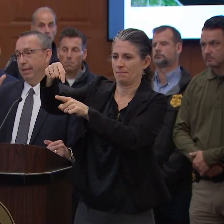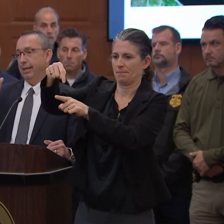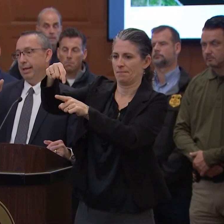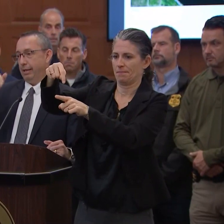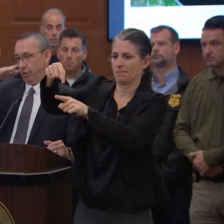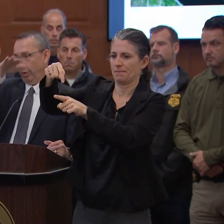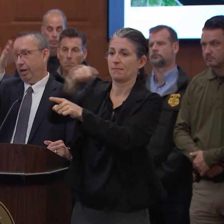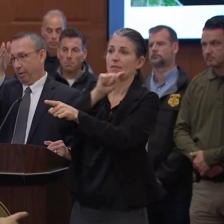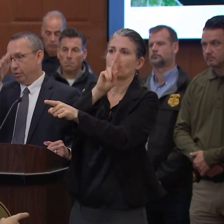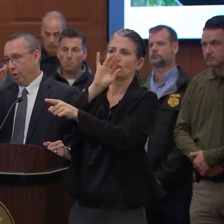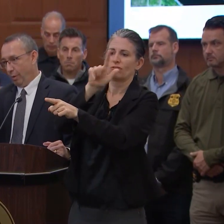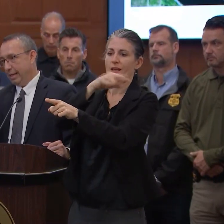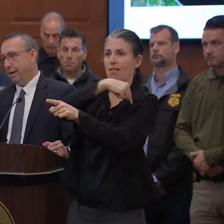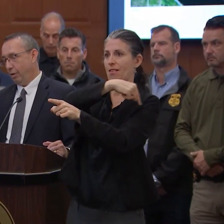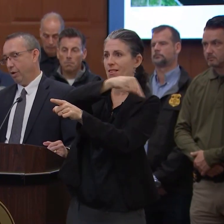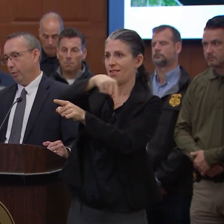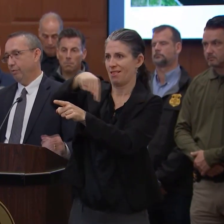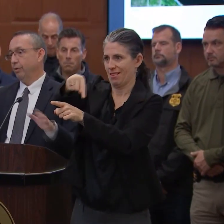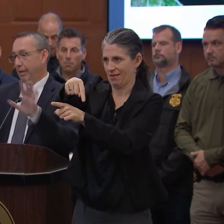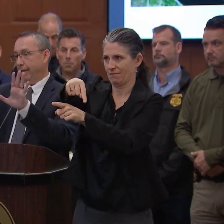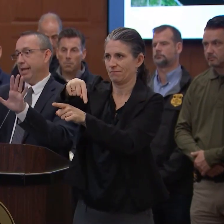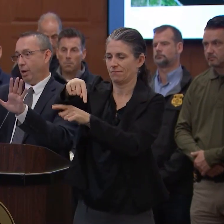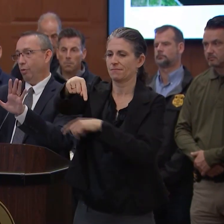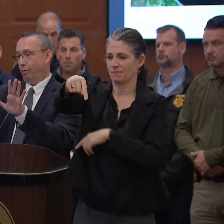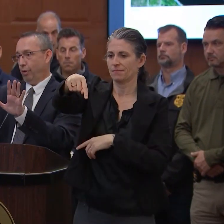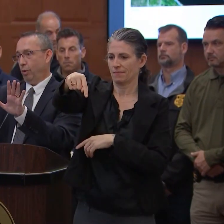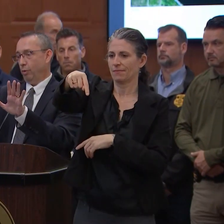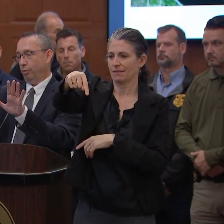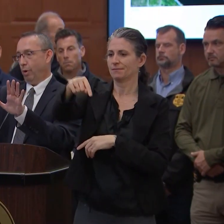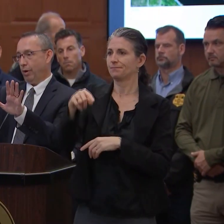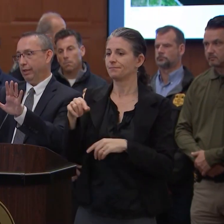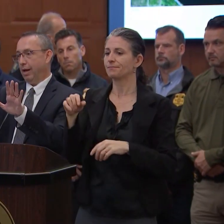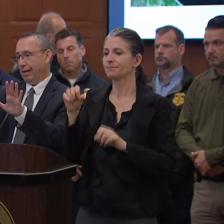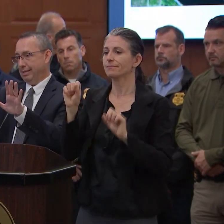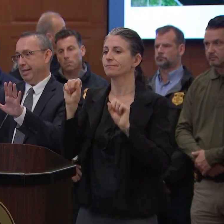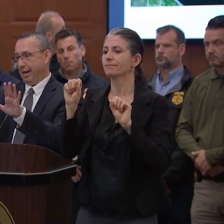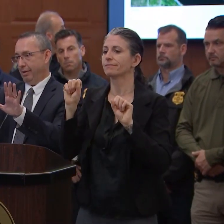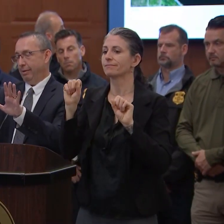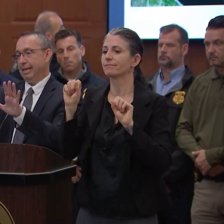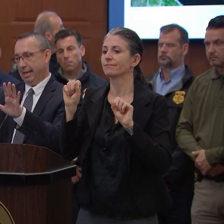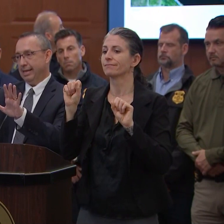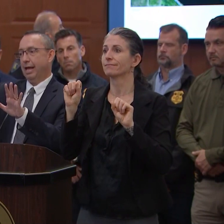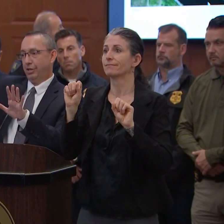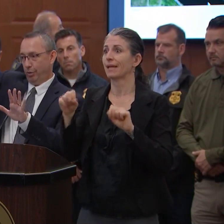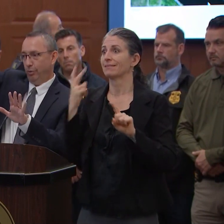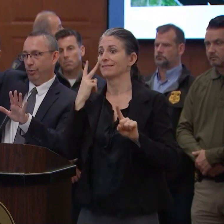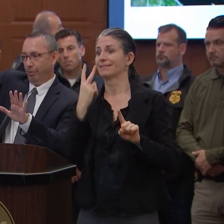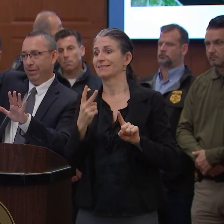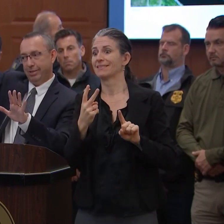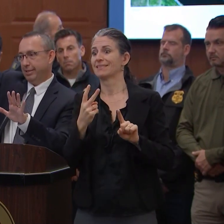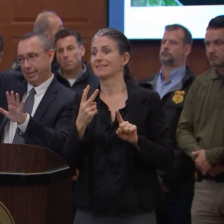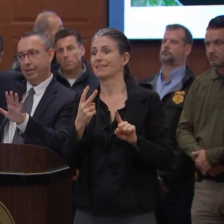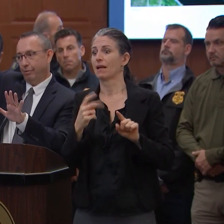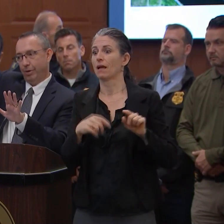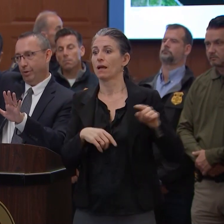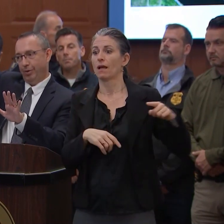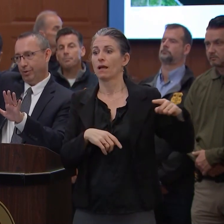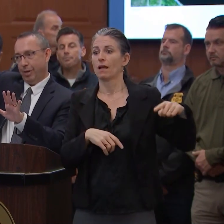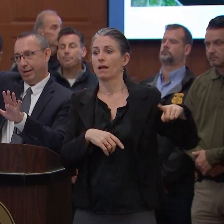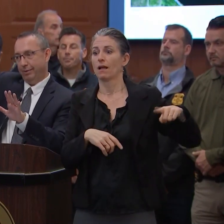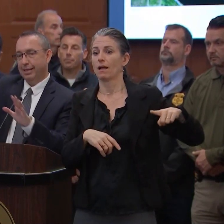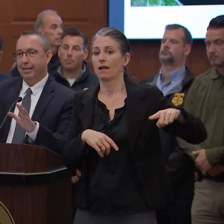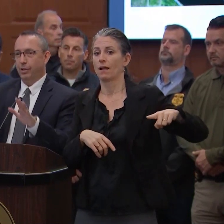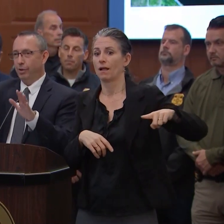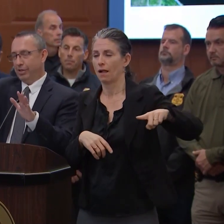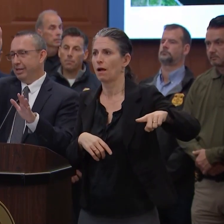map. So that comes all the way down along the river, and then that overflow parking lot is there, again, next to a business that he's familiar with